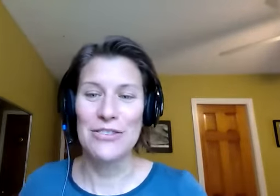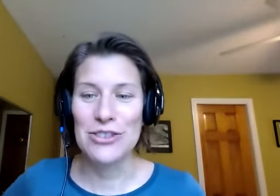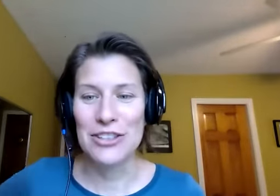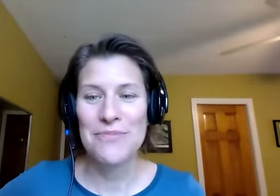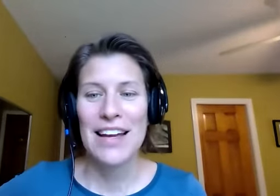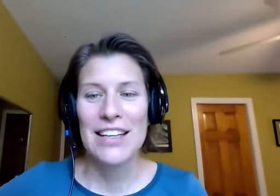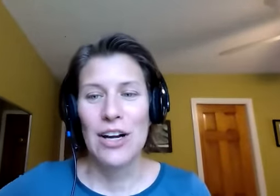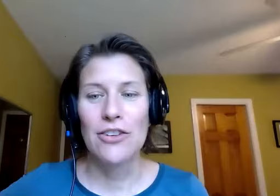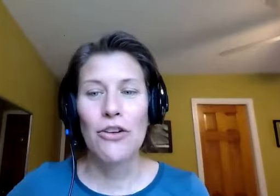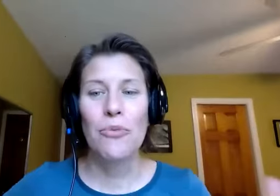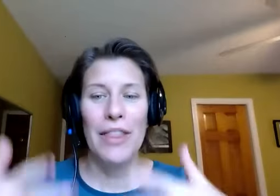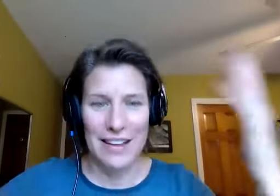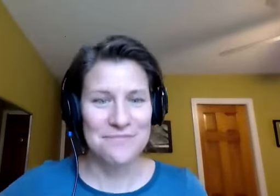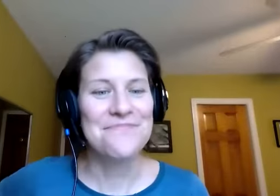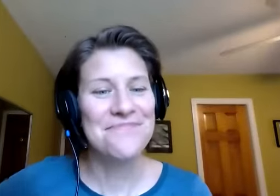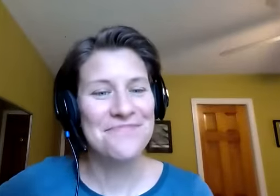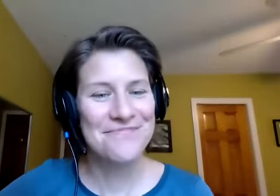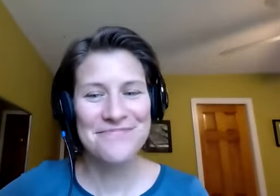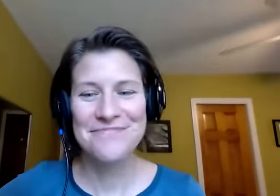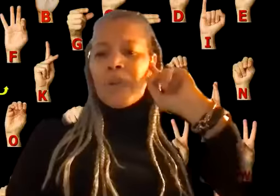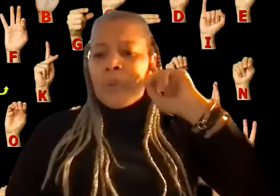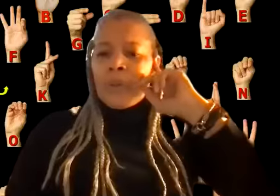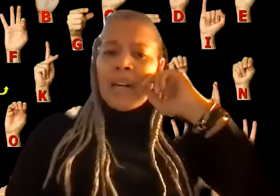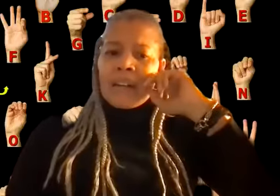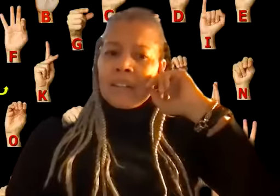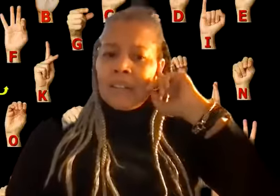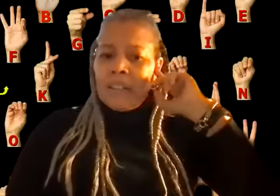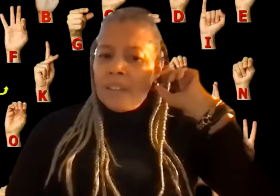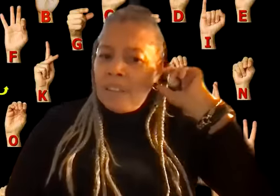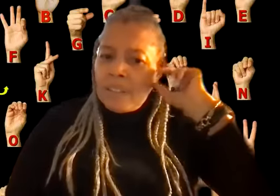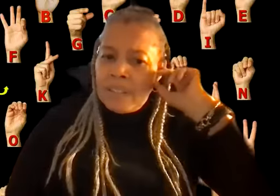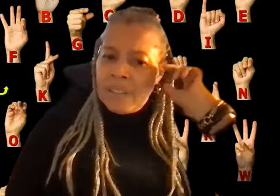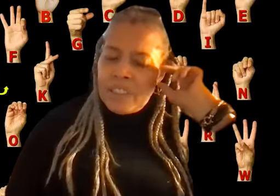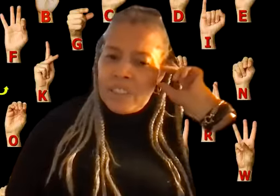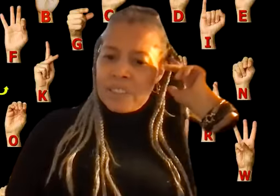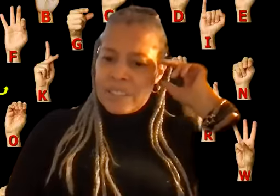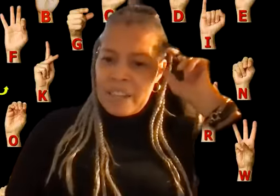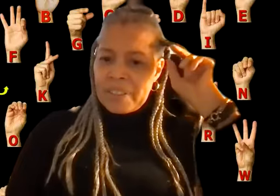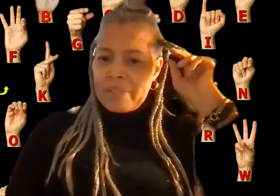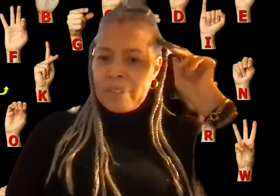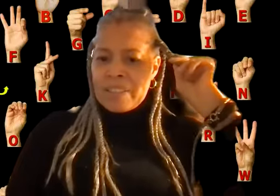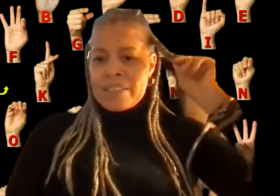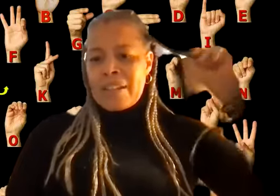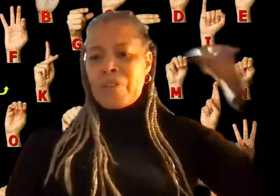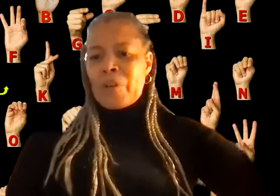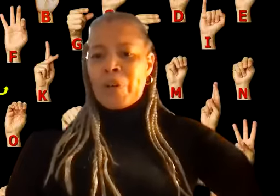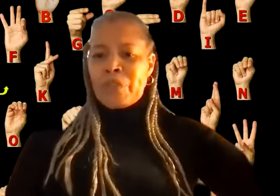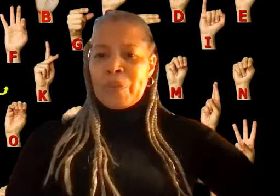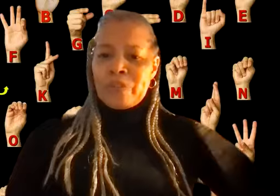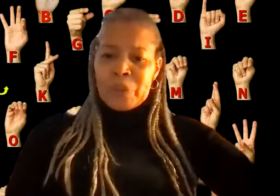future, trying to grow from within. Excellent. I hope you will hire a interior designer in residence. I know a perfect one for